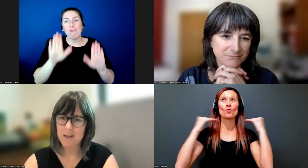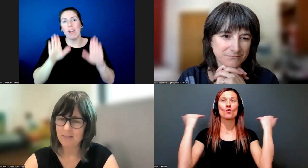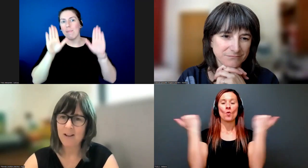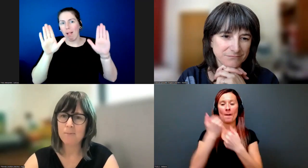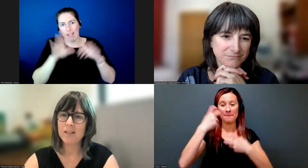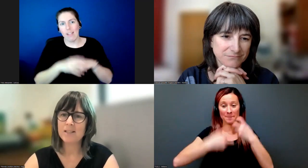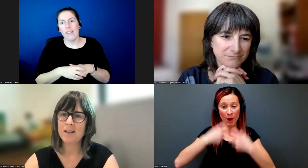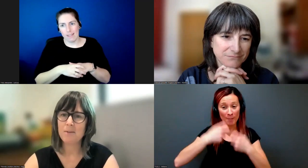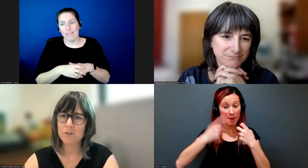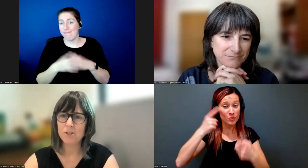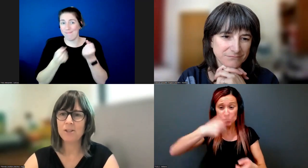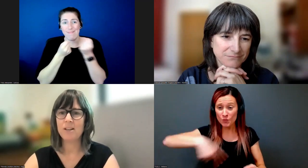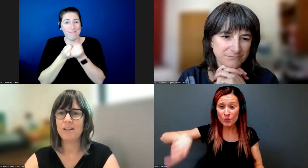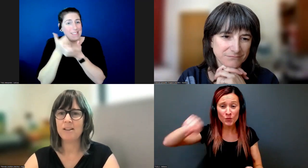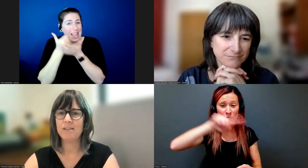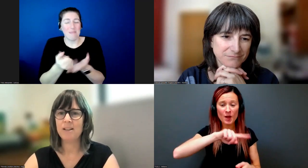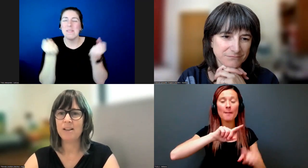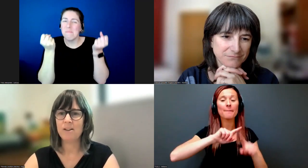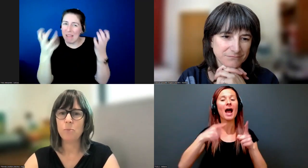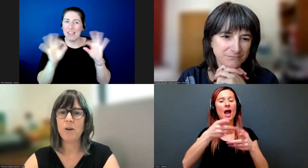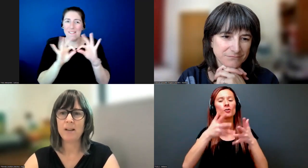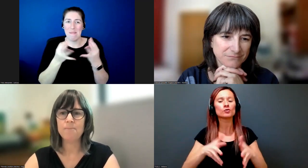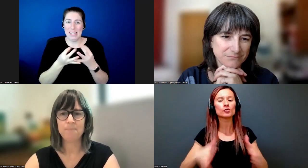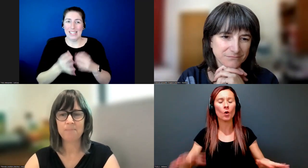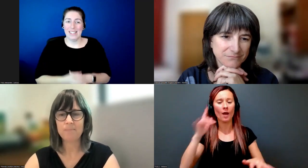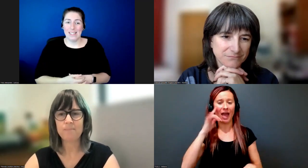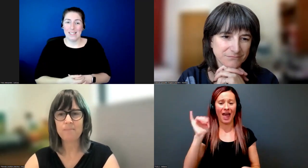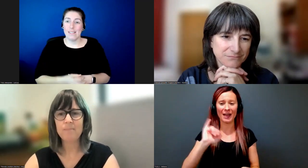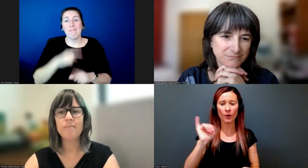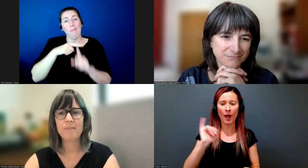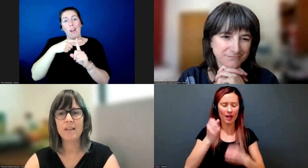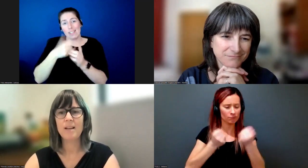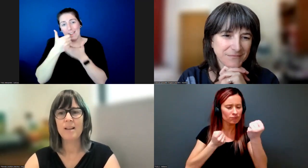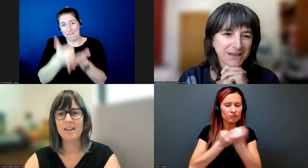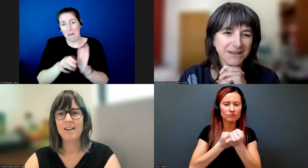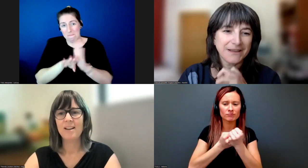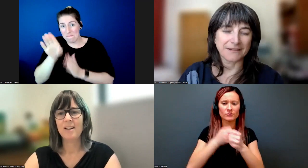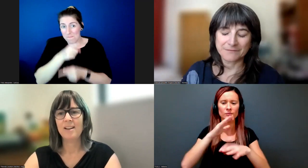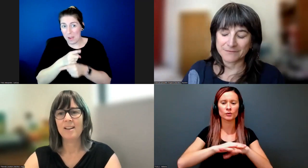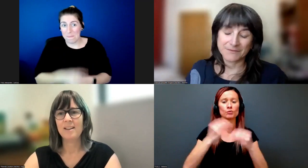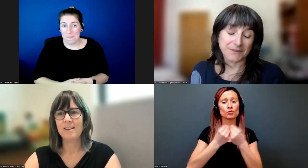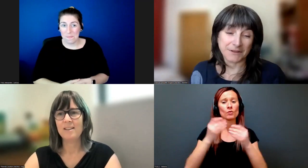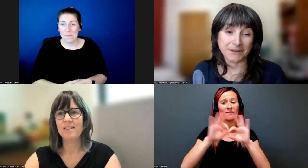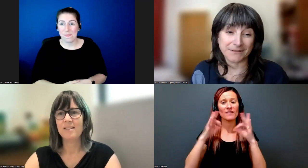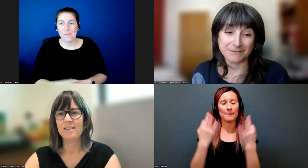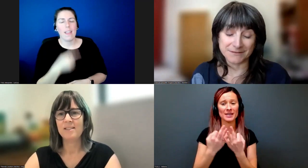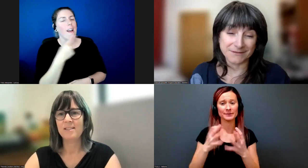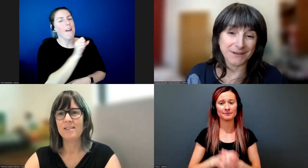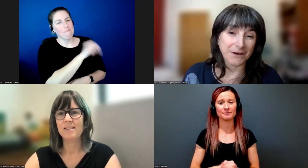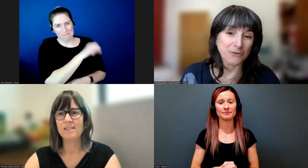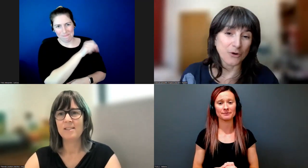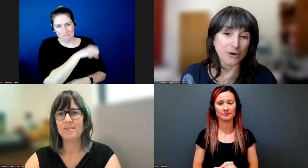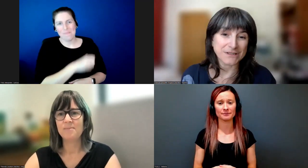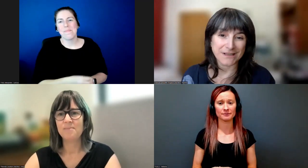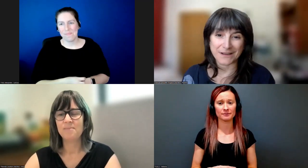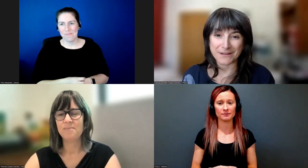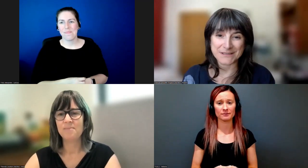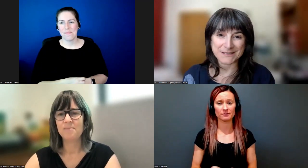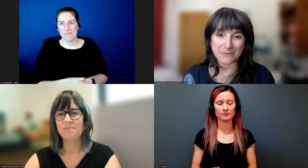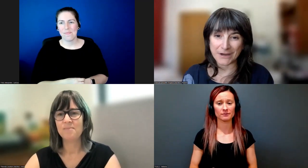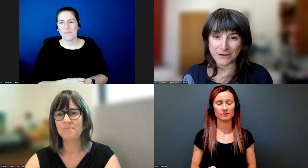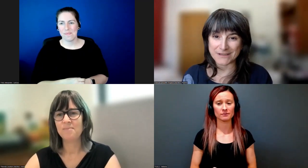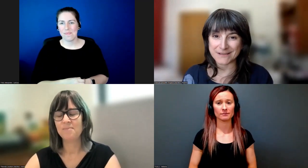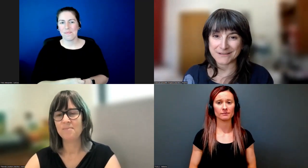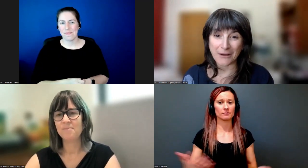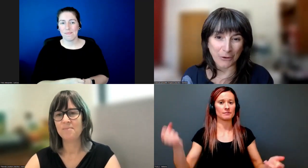many families, I'm sure, in a good way. Mm-hmm. Yeah, of course, the system